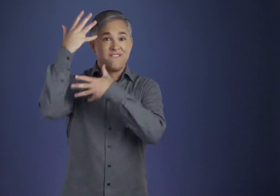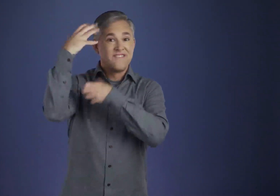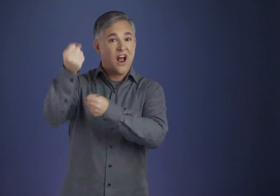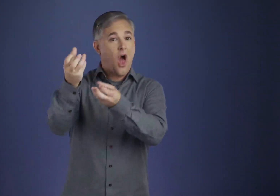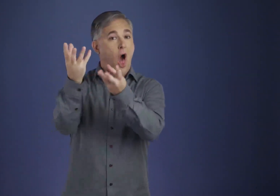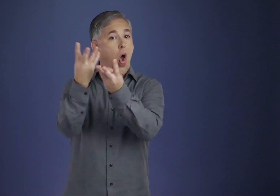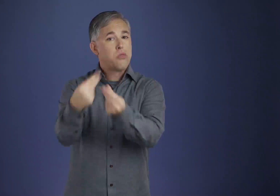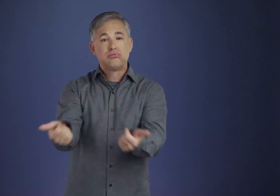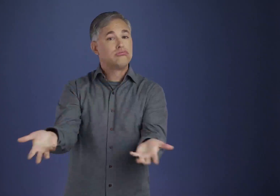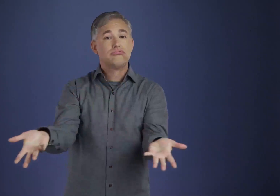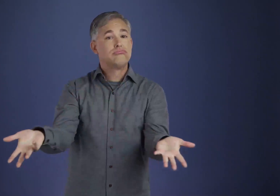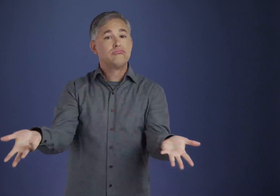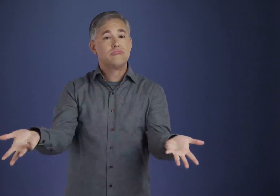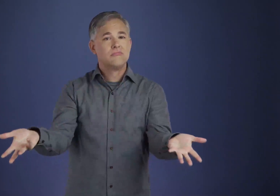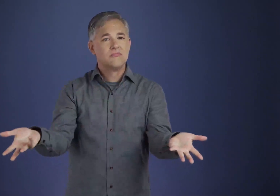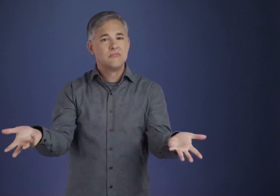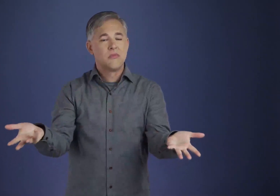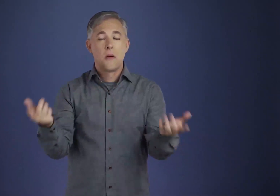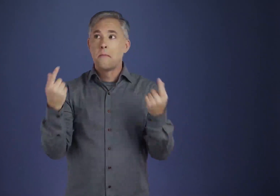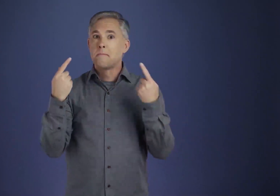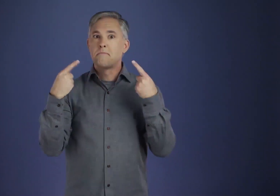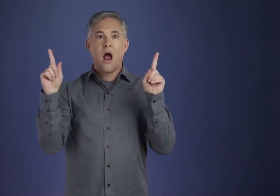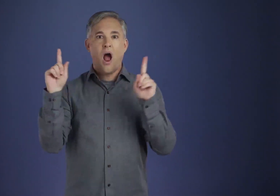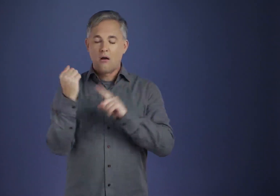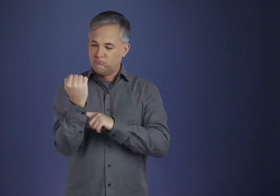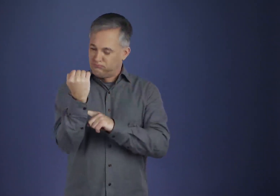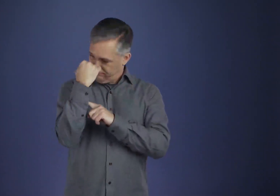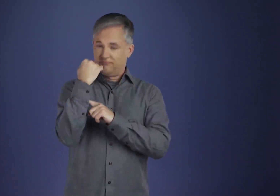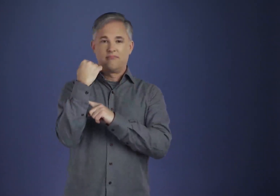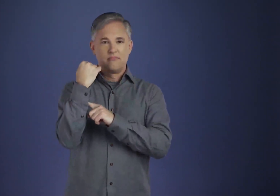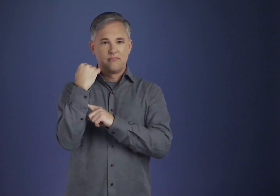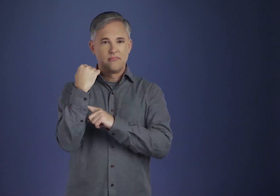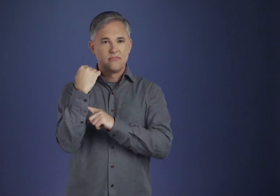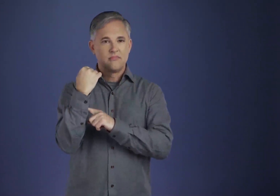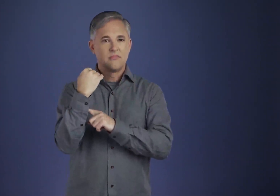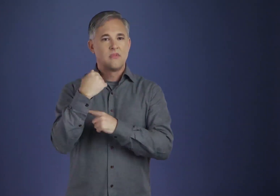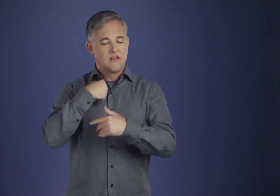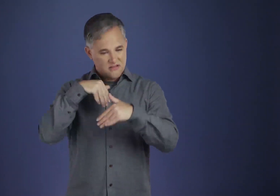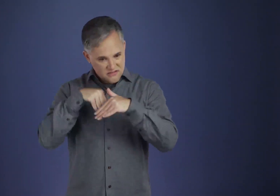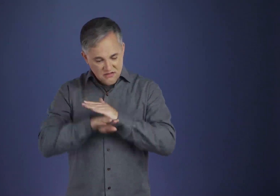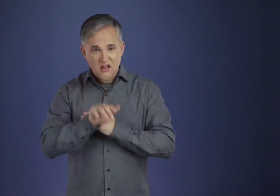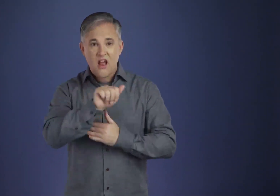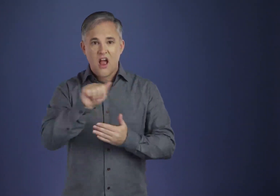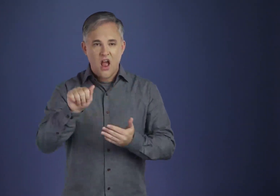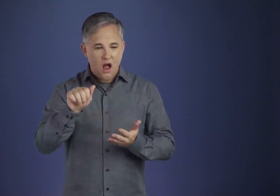was concerned. But finally, driven to AA, we learned better.